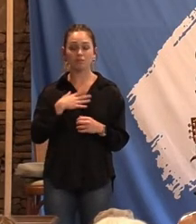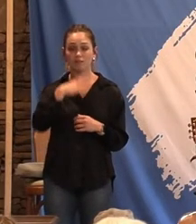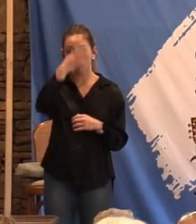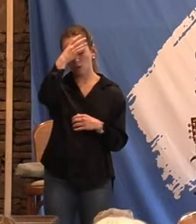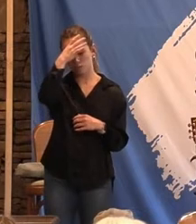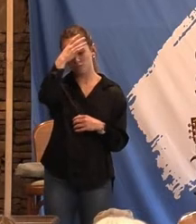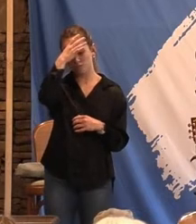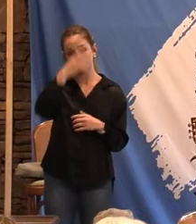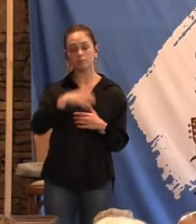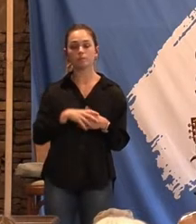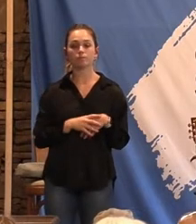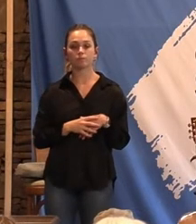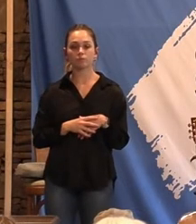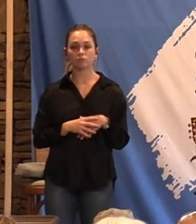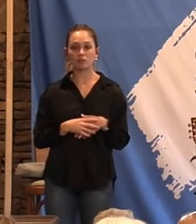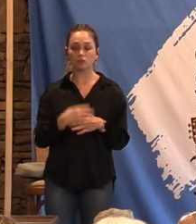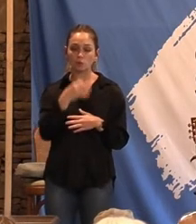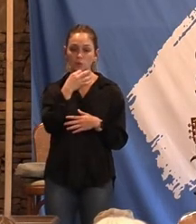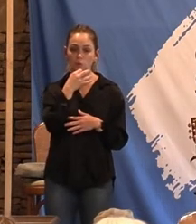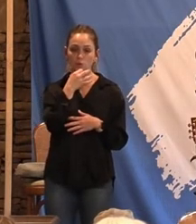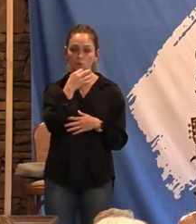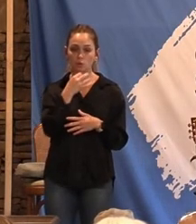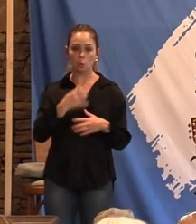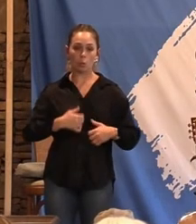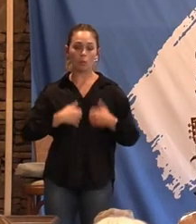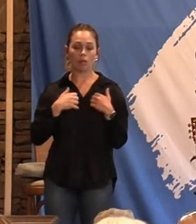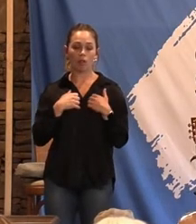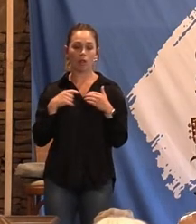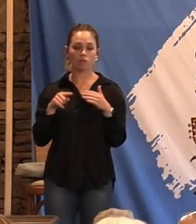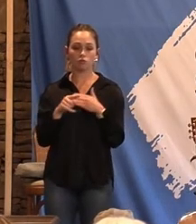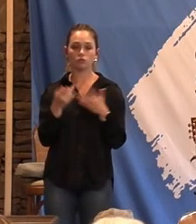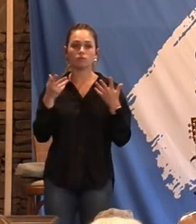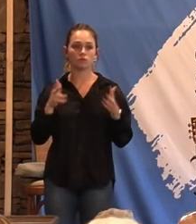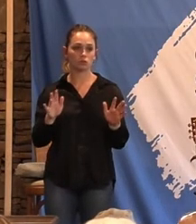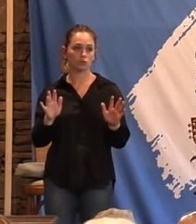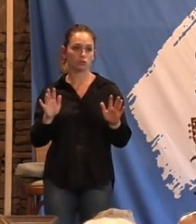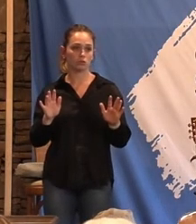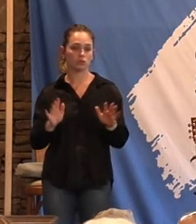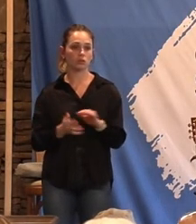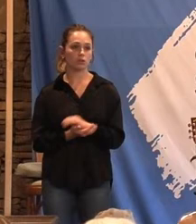close to the end of his life's journey.